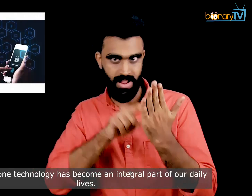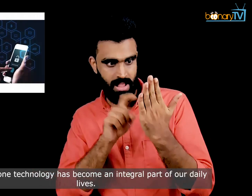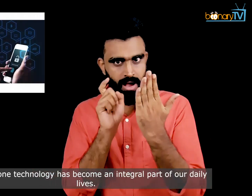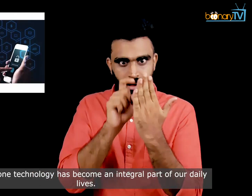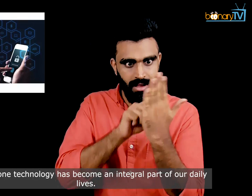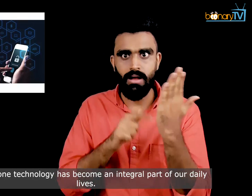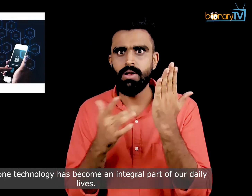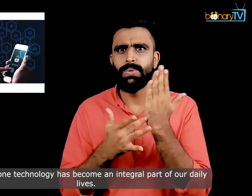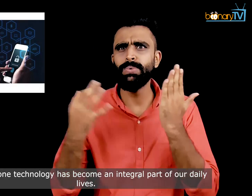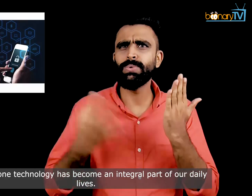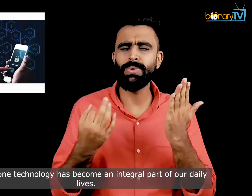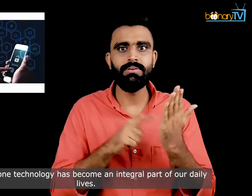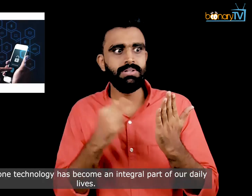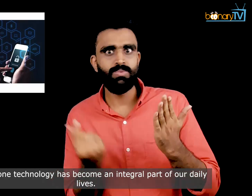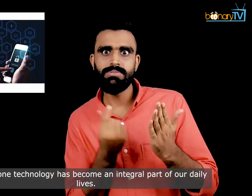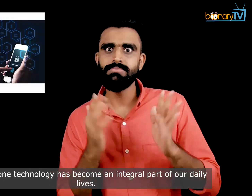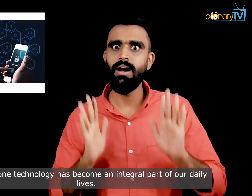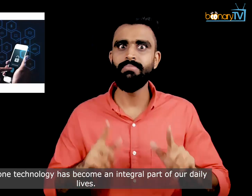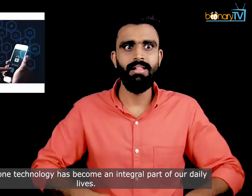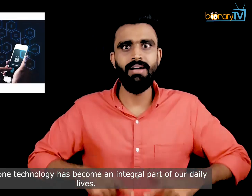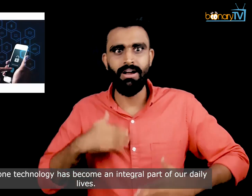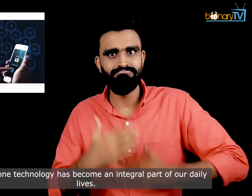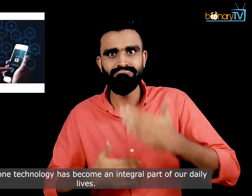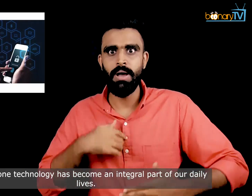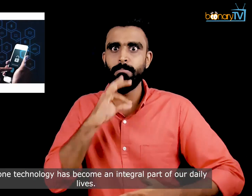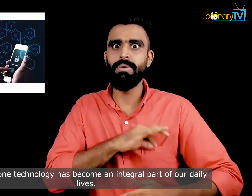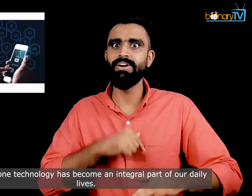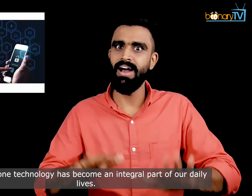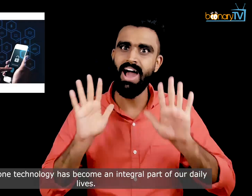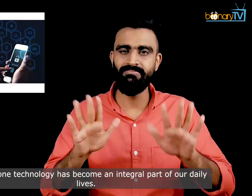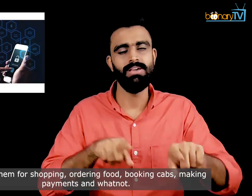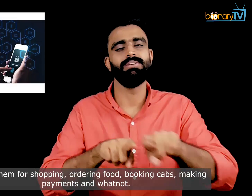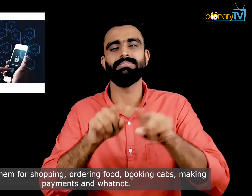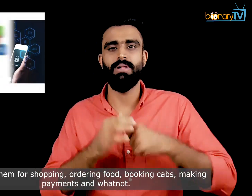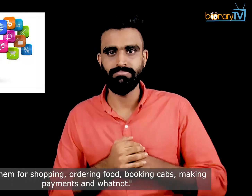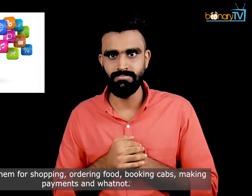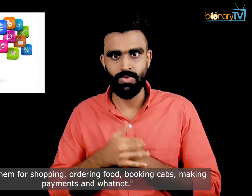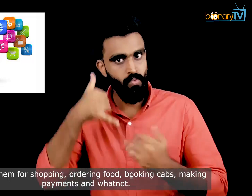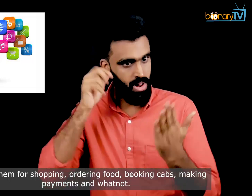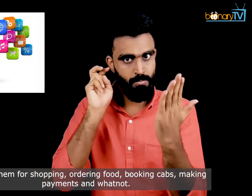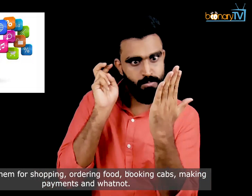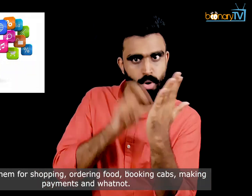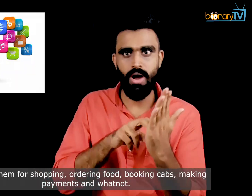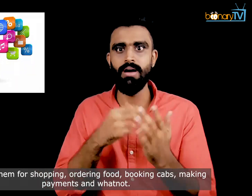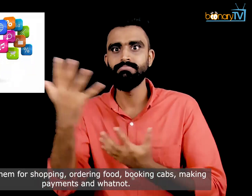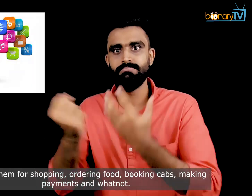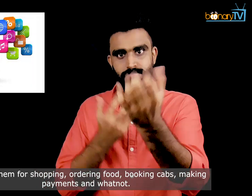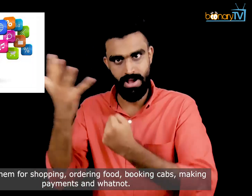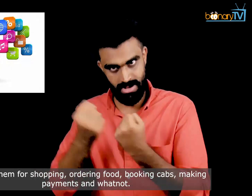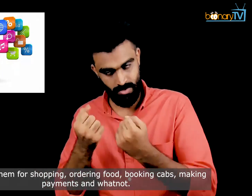Smartphone technology has become an integral part of our daily lives. We use them for shopping,